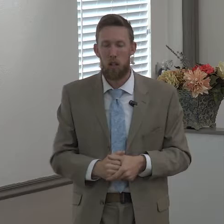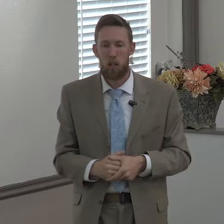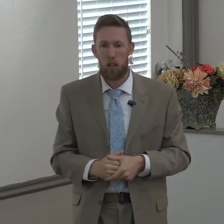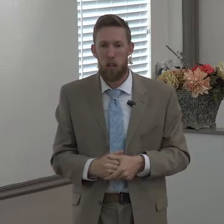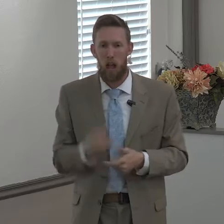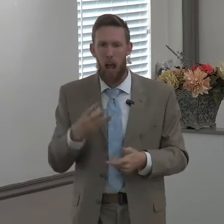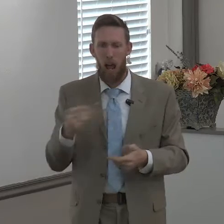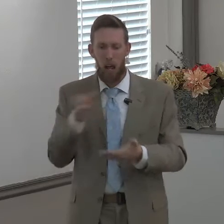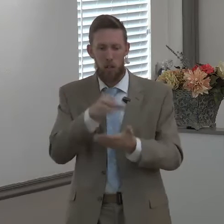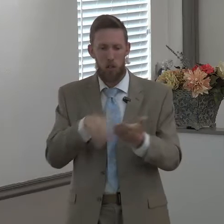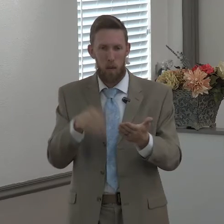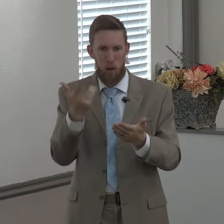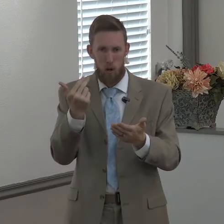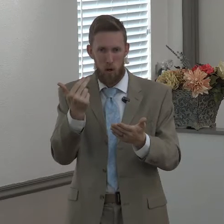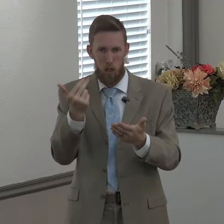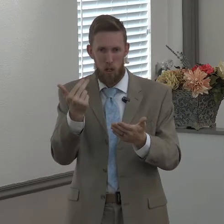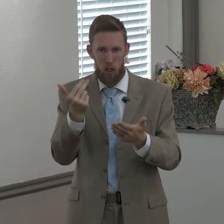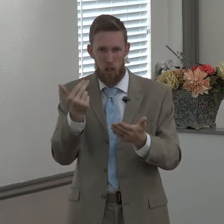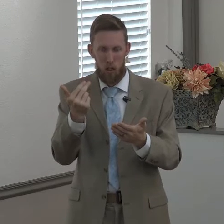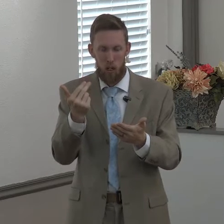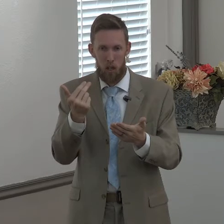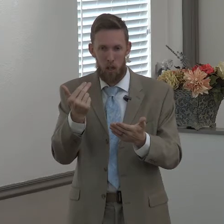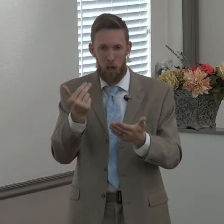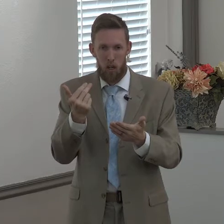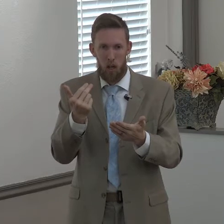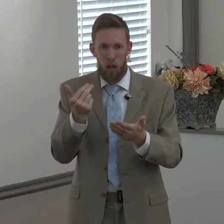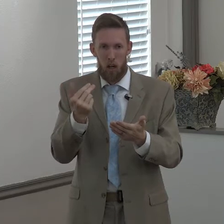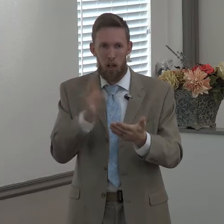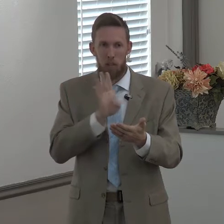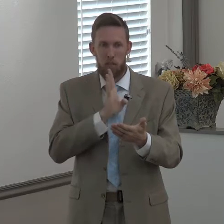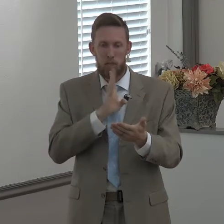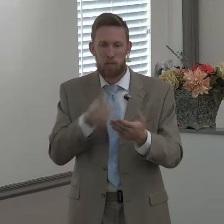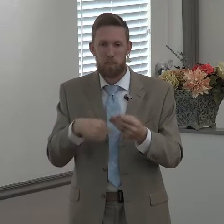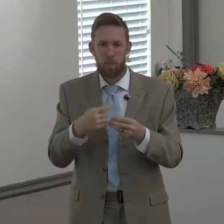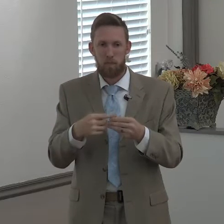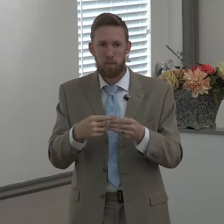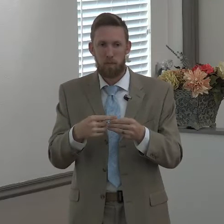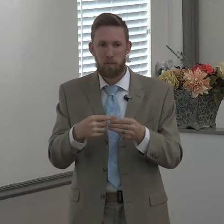do nothing. With Christ, I can do all things.